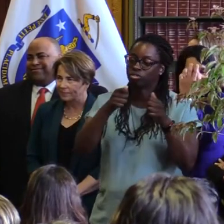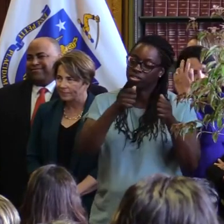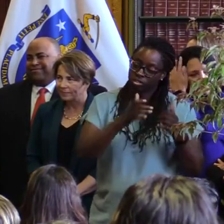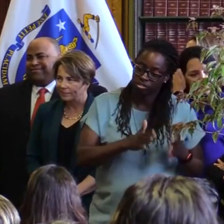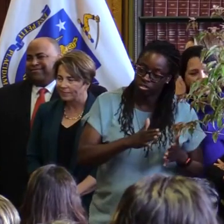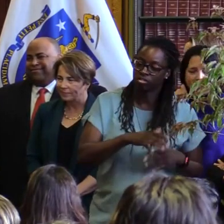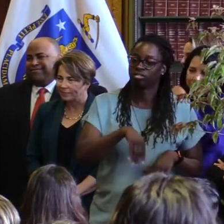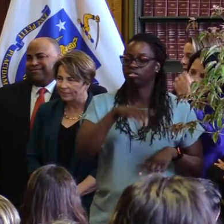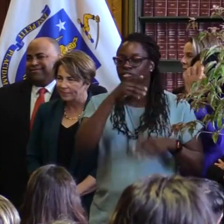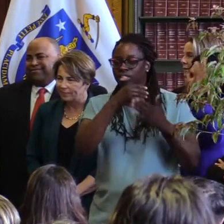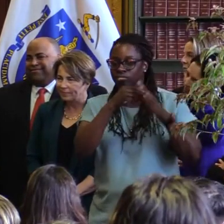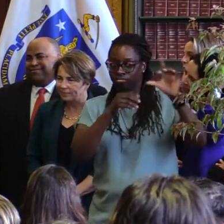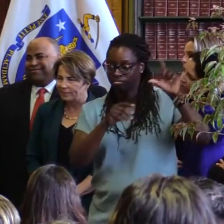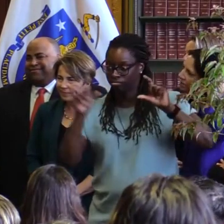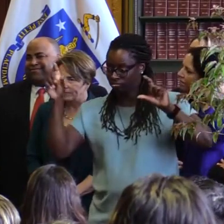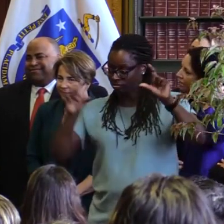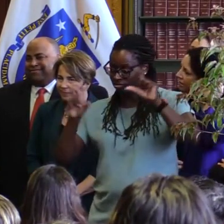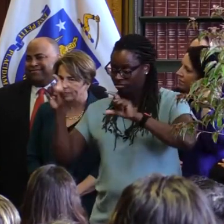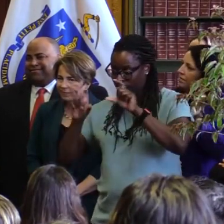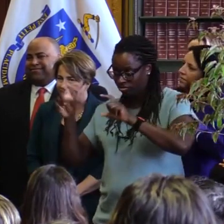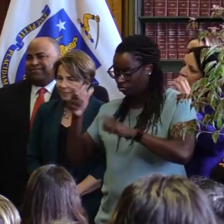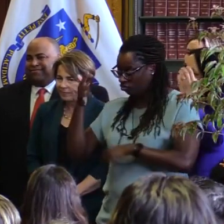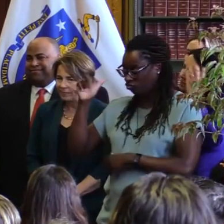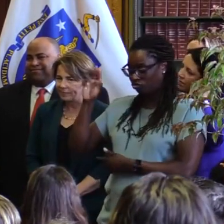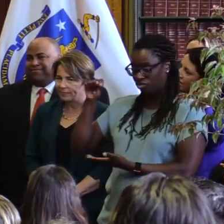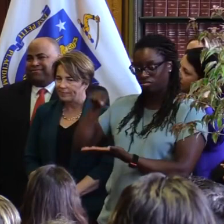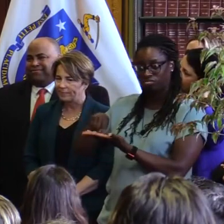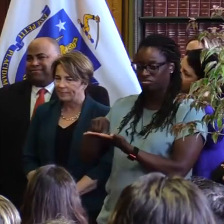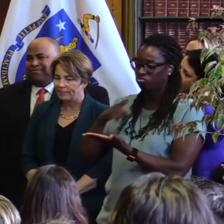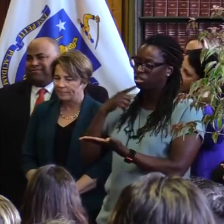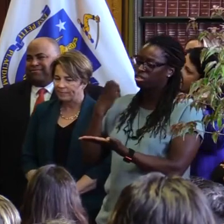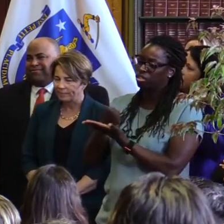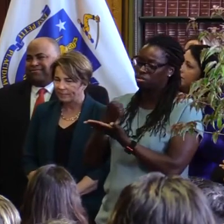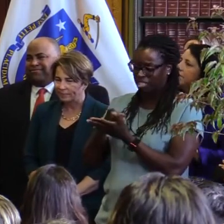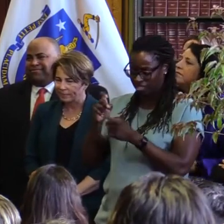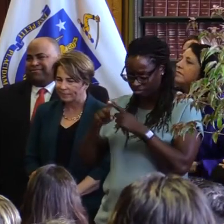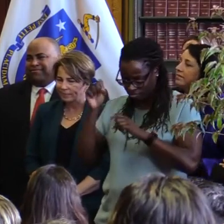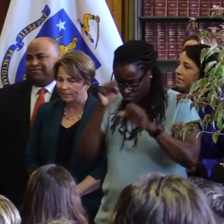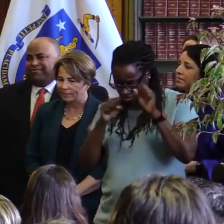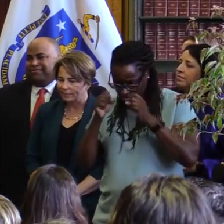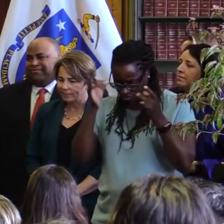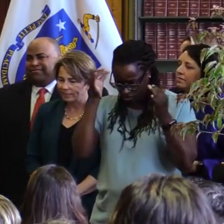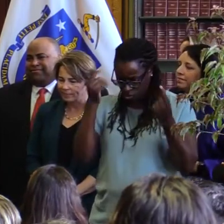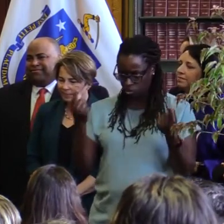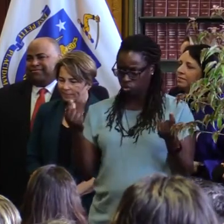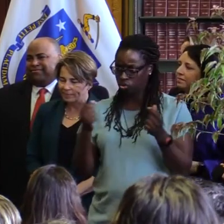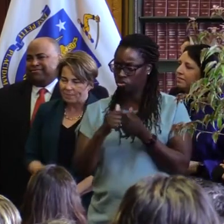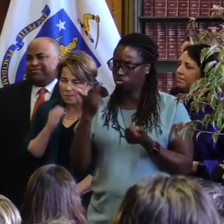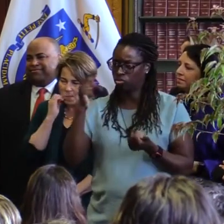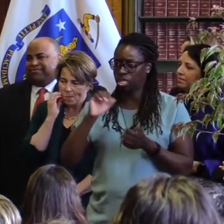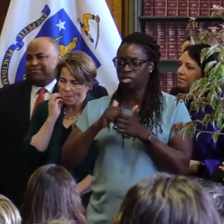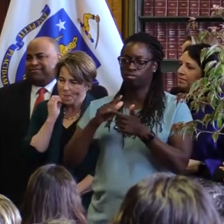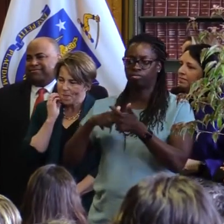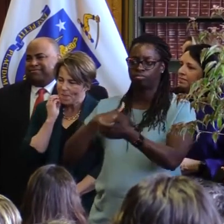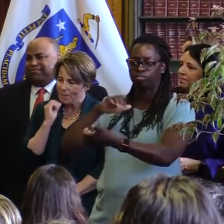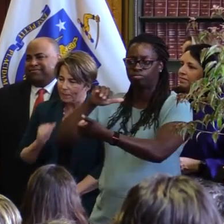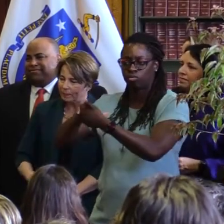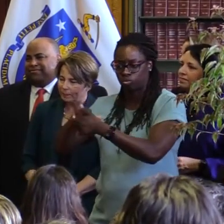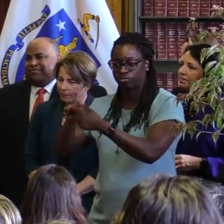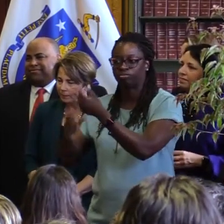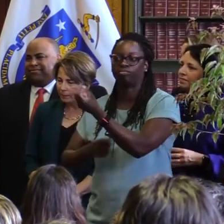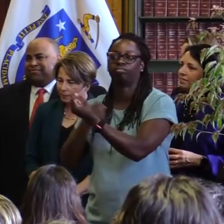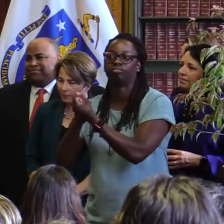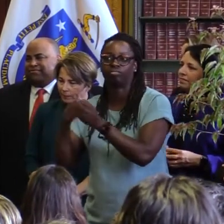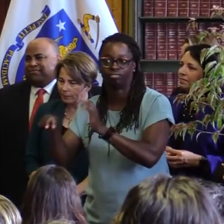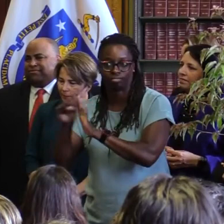Jerrica Bradley, for their critical work in helping us think through how we can best be a partner to support the state in this effort.